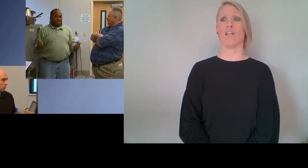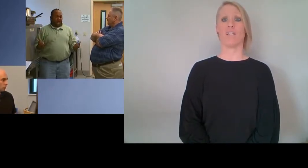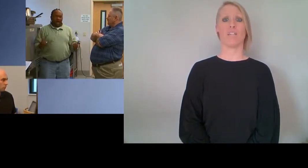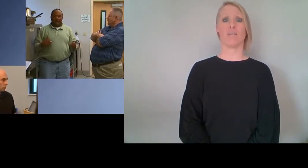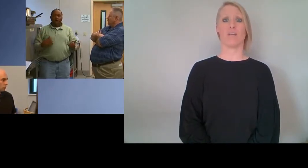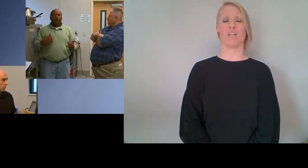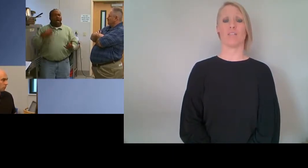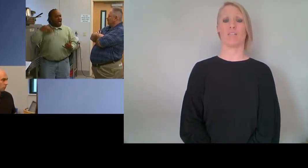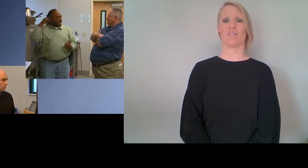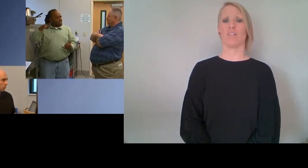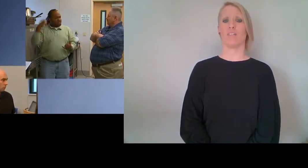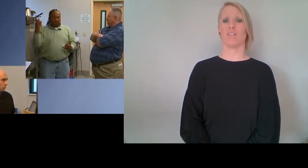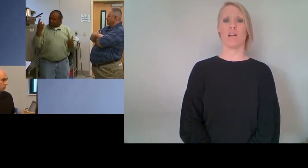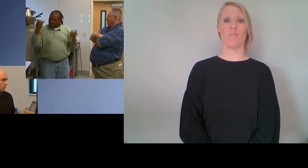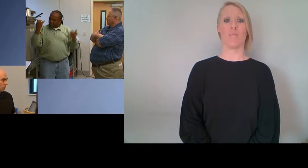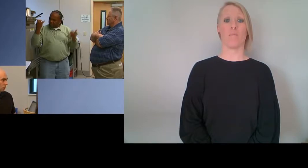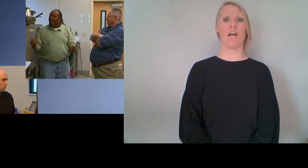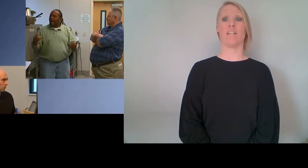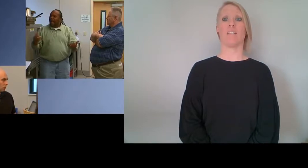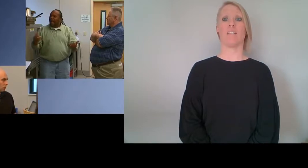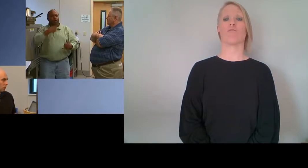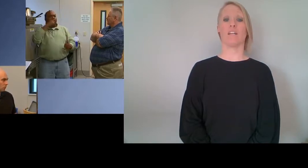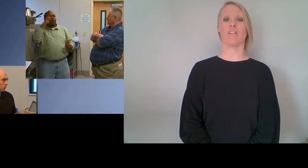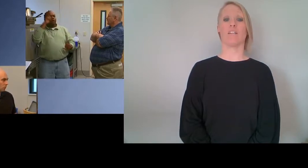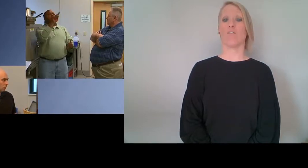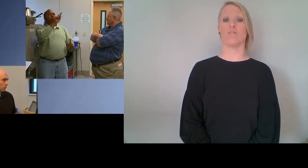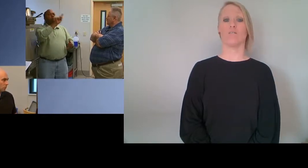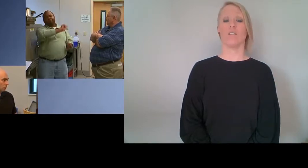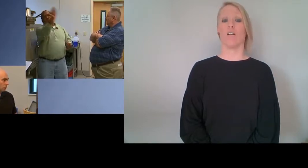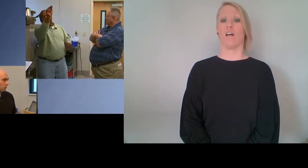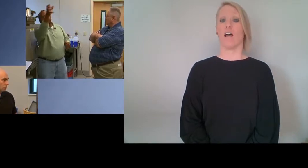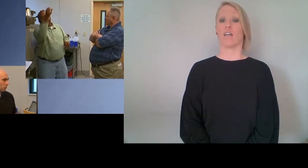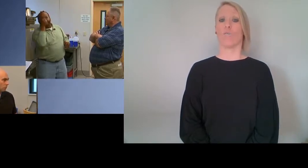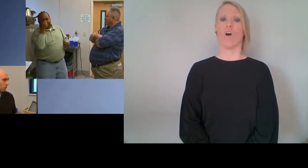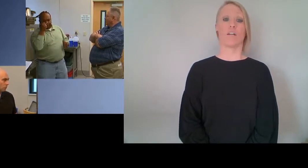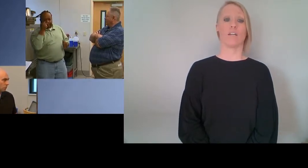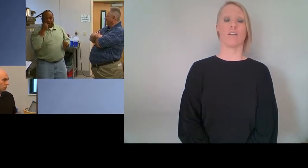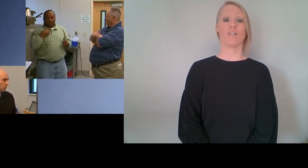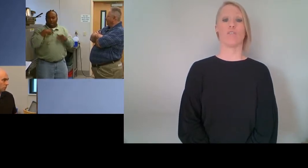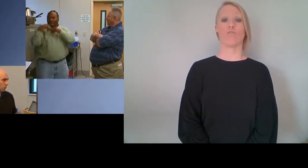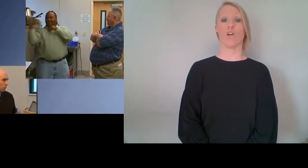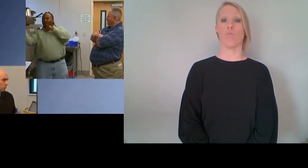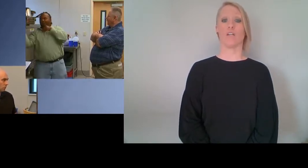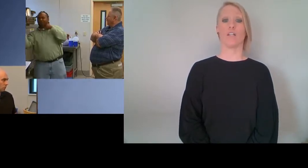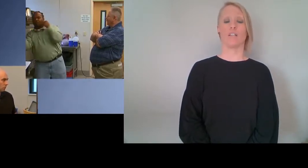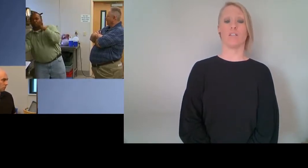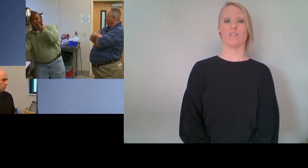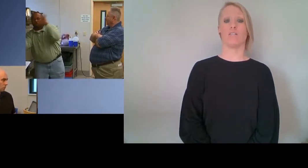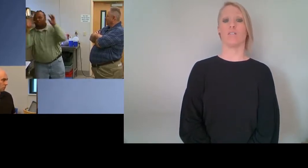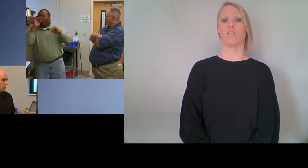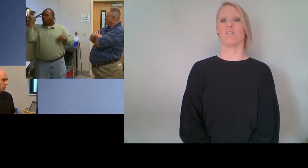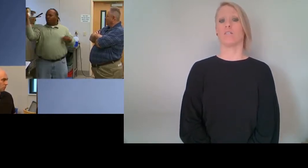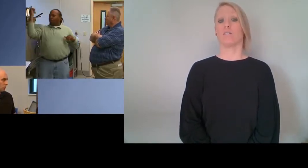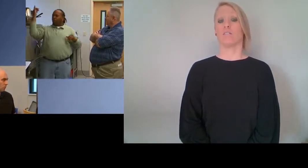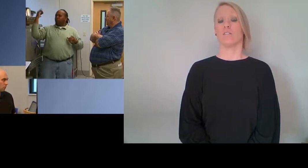Because when I need something and I'm busy, I need it right now. I can walk in, grab what I